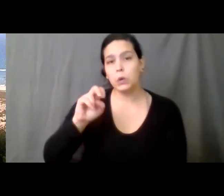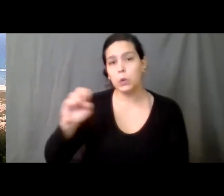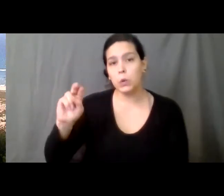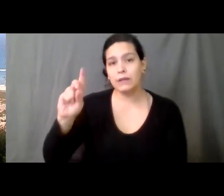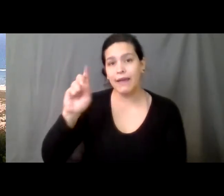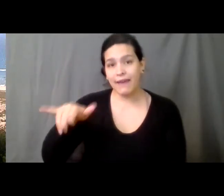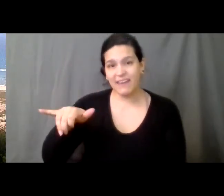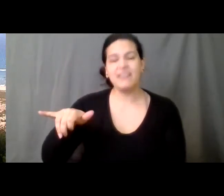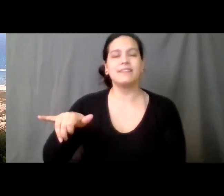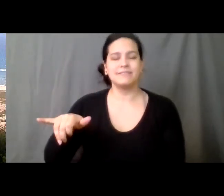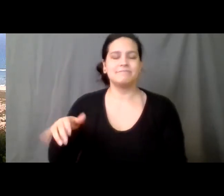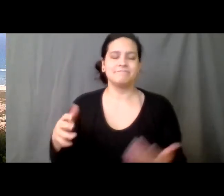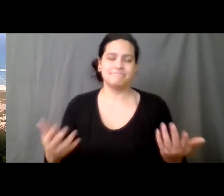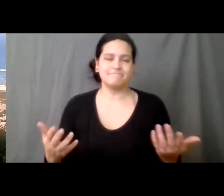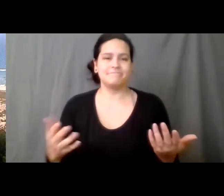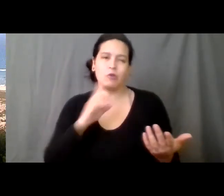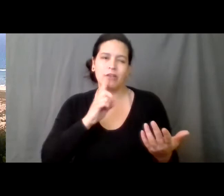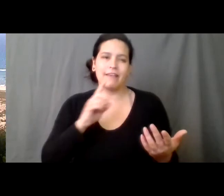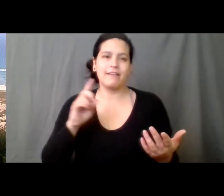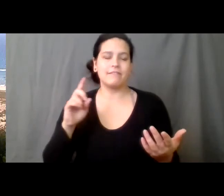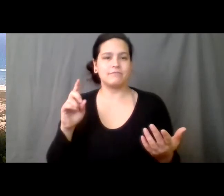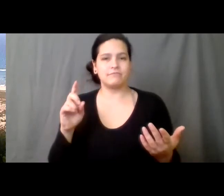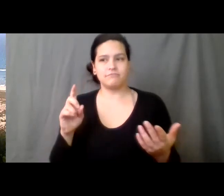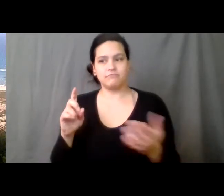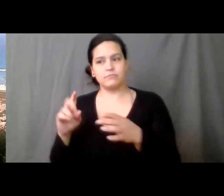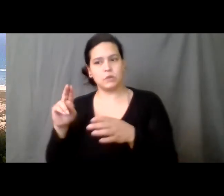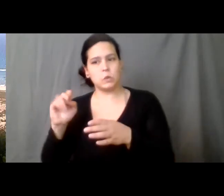Frank Ettawageshik. I've spent,